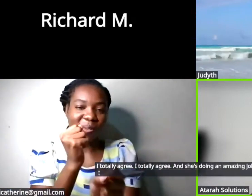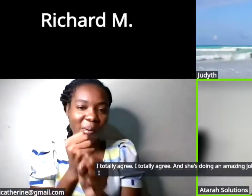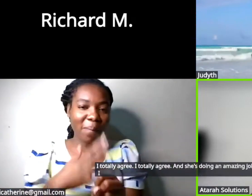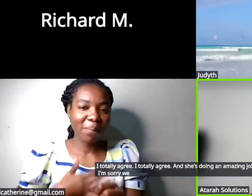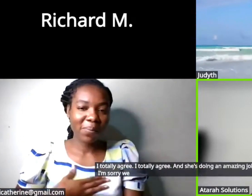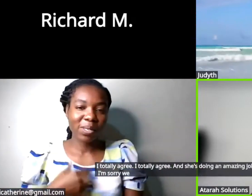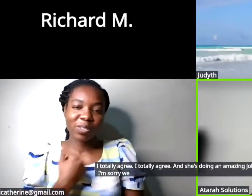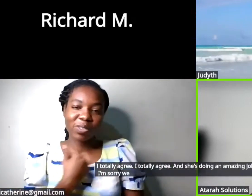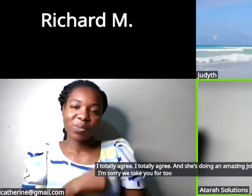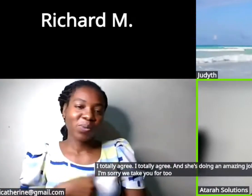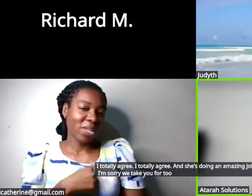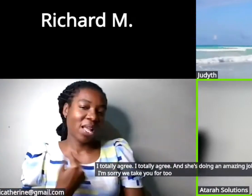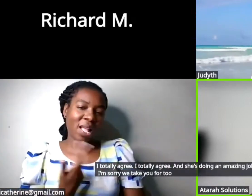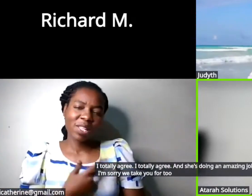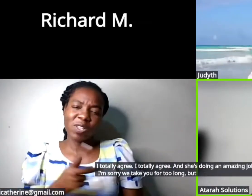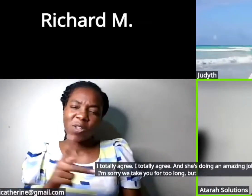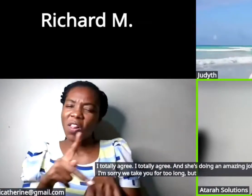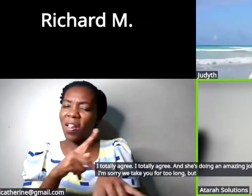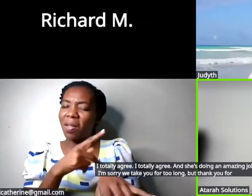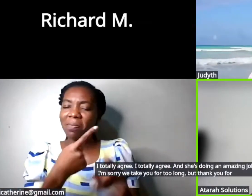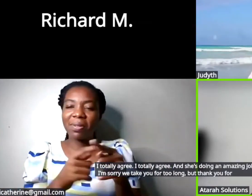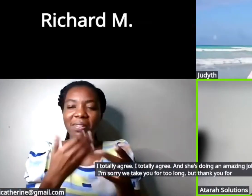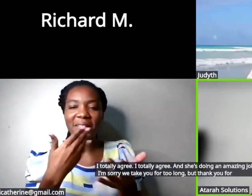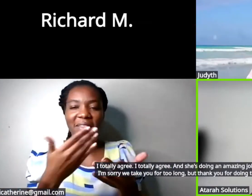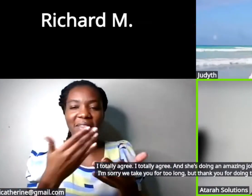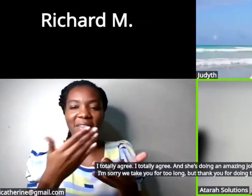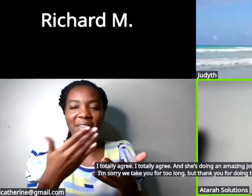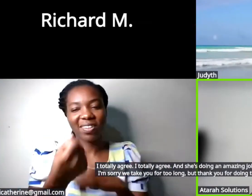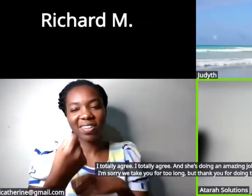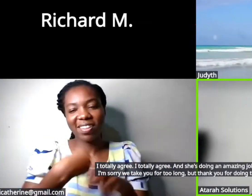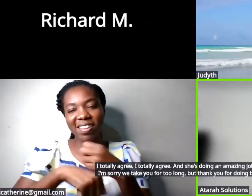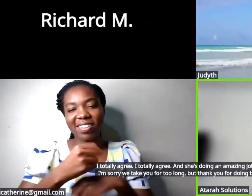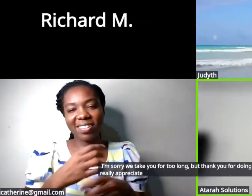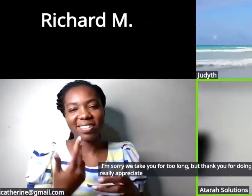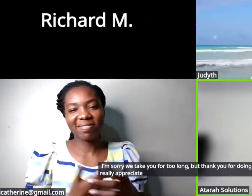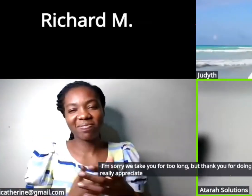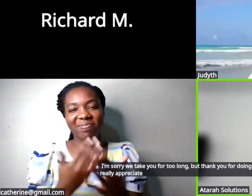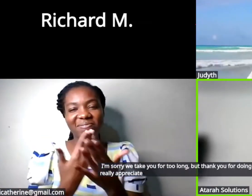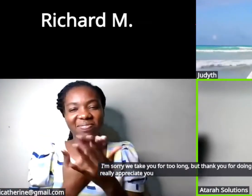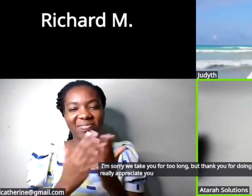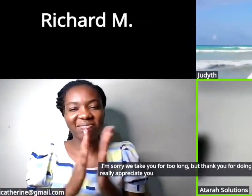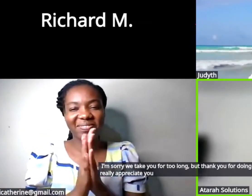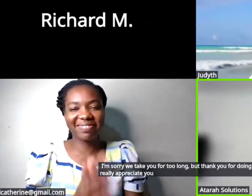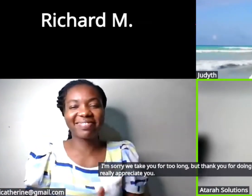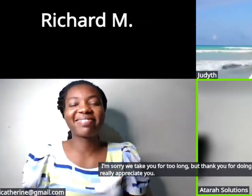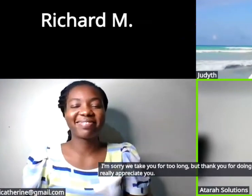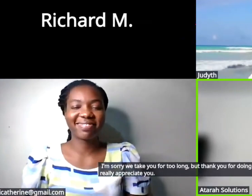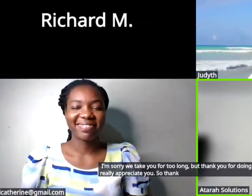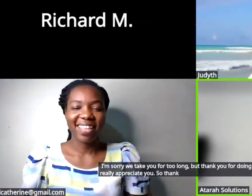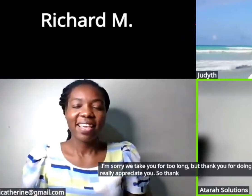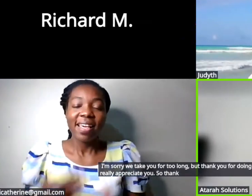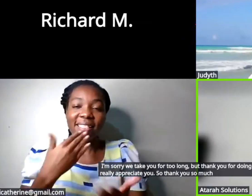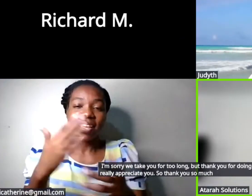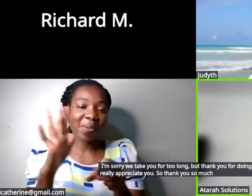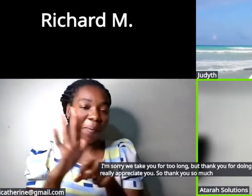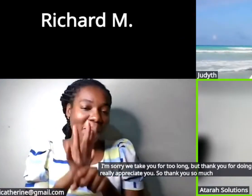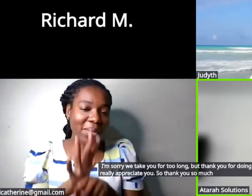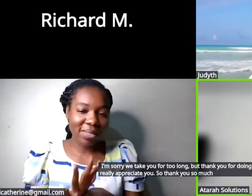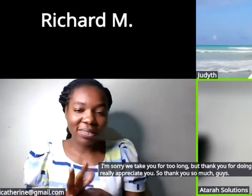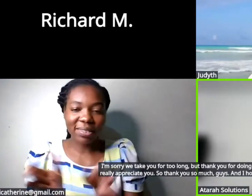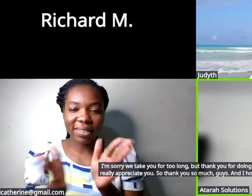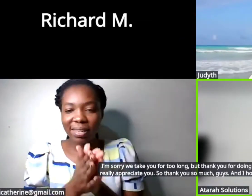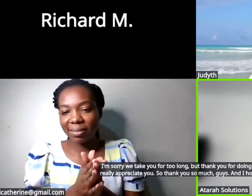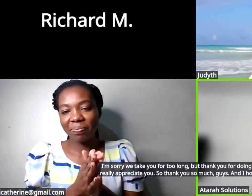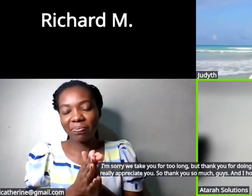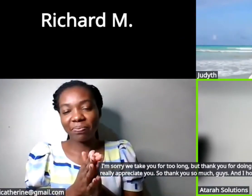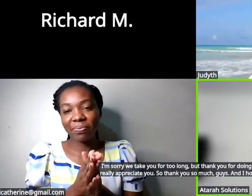for too long, but thank you for doing this. We really, really appreciate you. So thank you so much, guys. And I hope that,